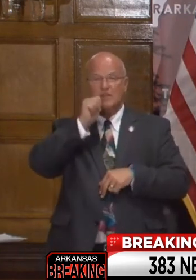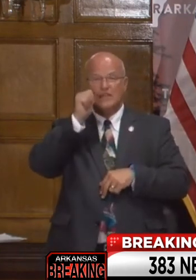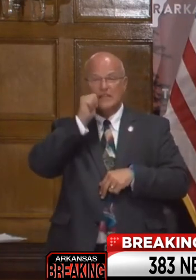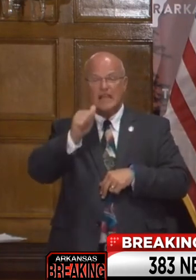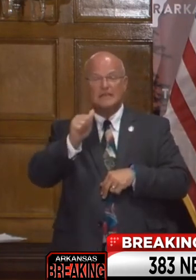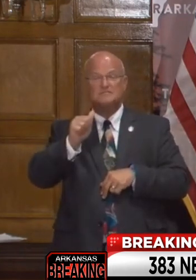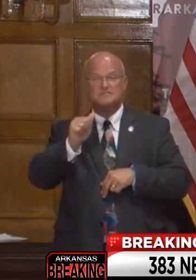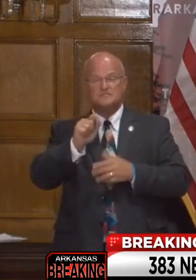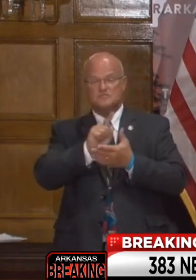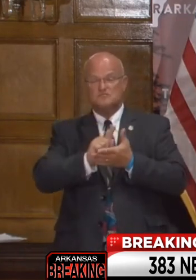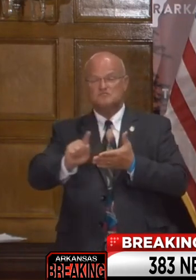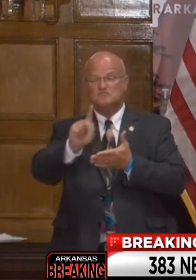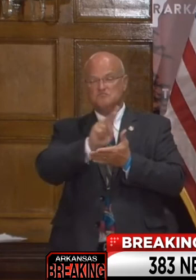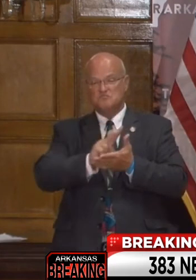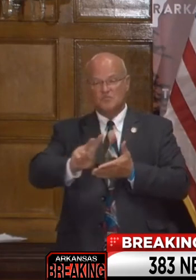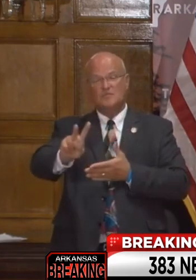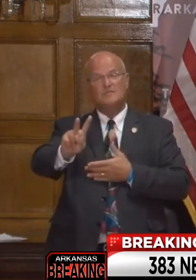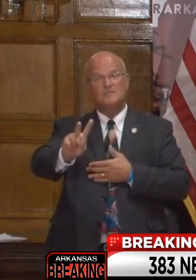in the coming weeks.